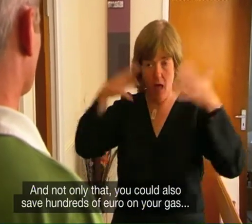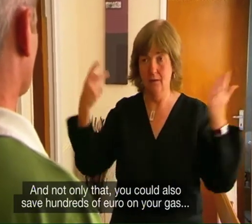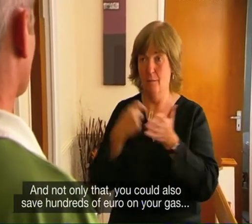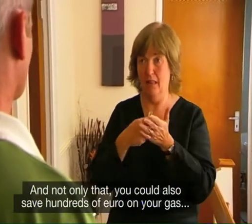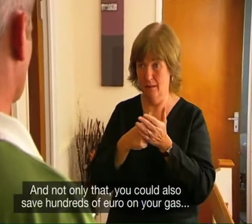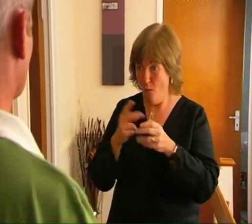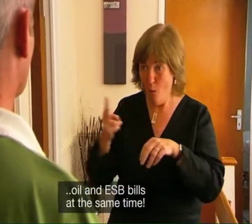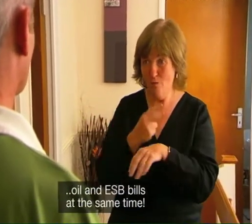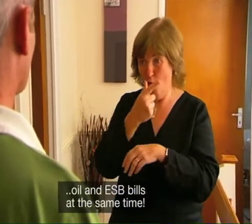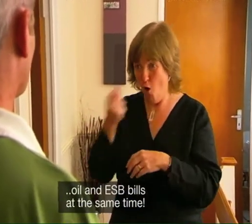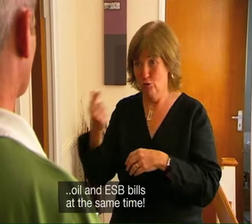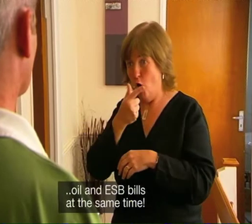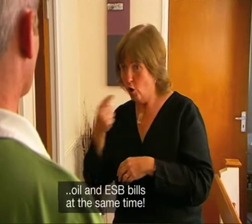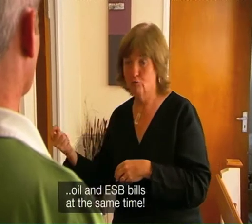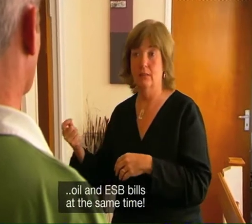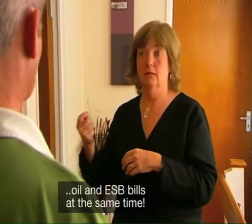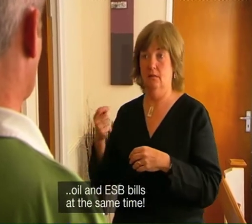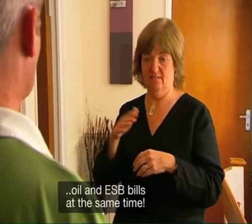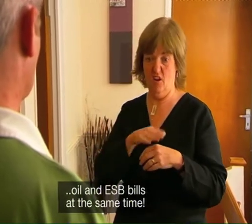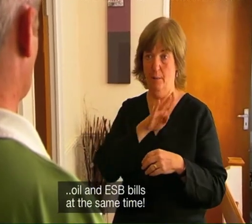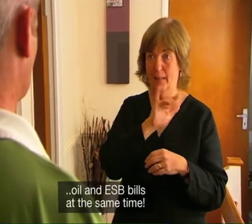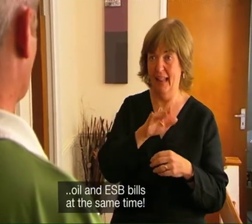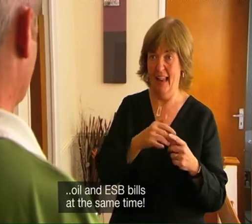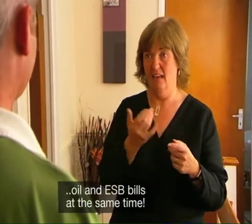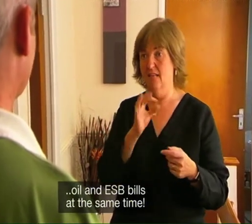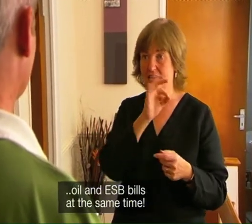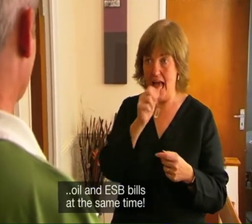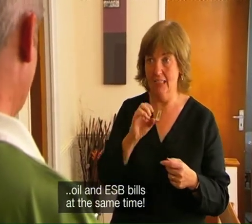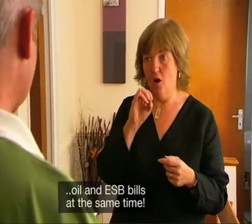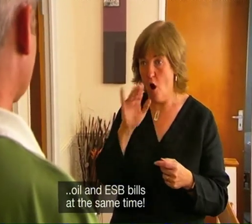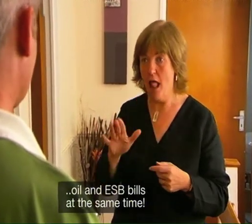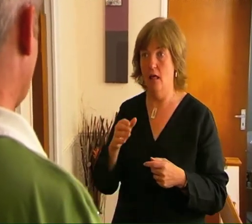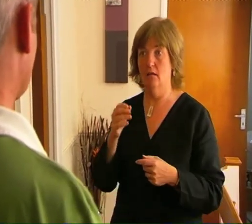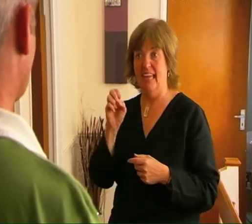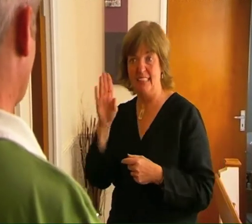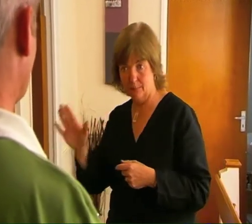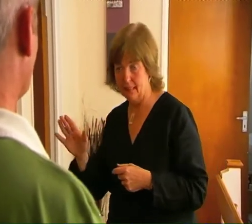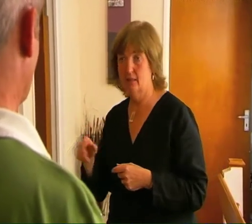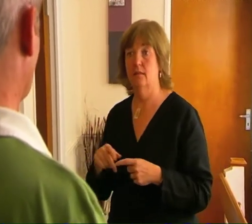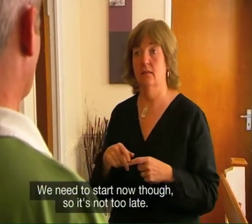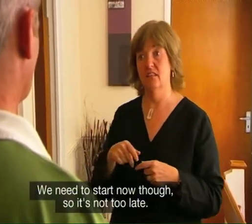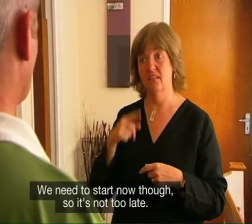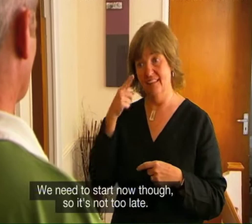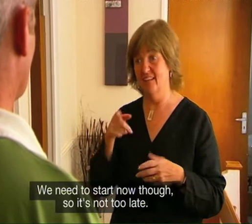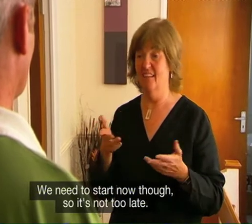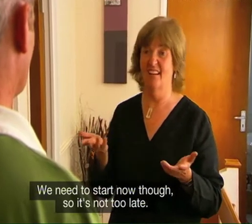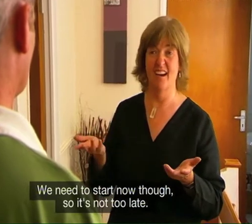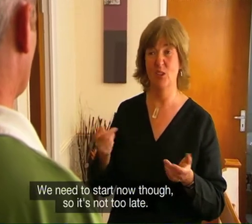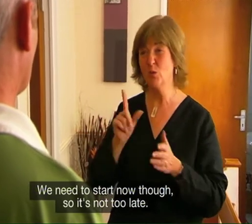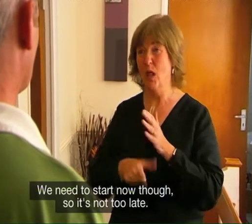your gas, oil and ESB bills, all at the same time. We need to start now though, so